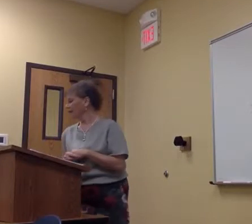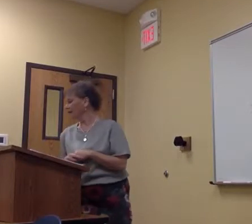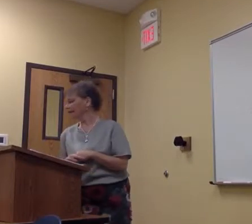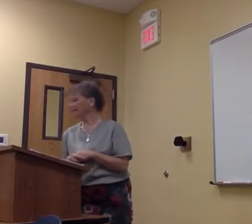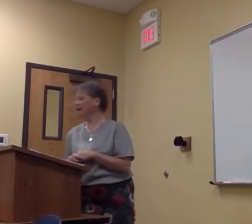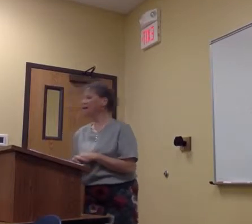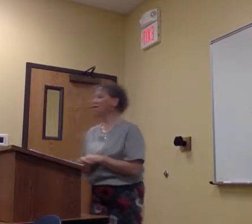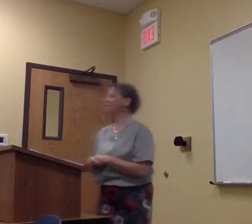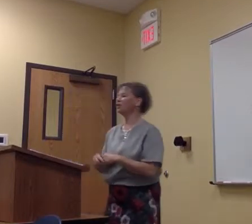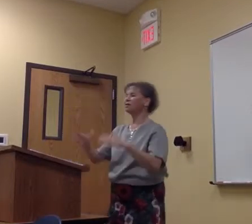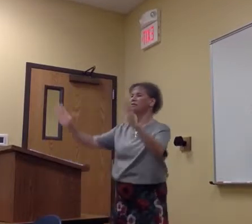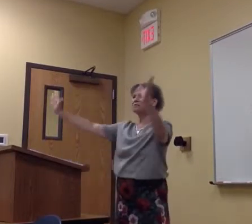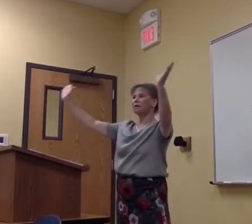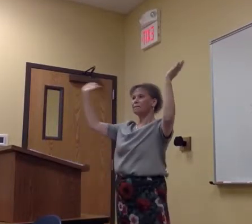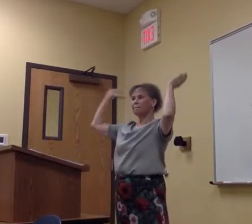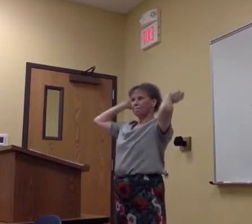Next sign over.